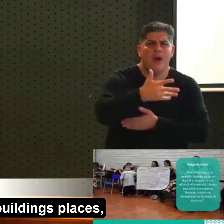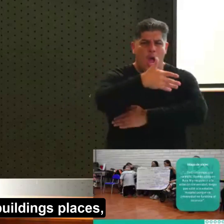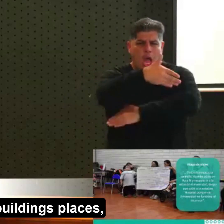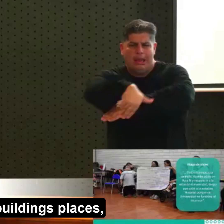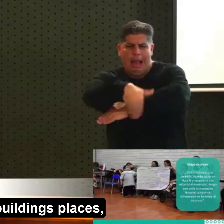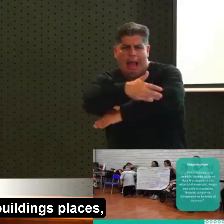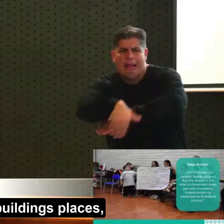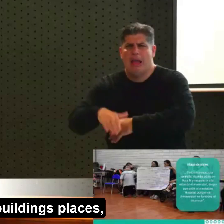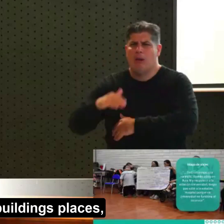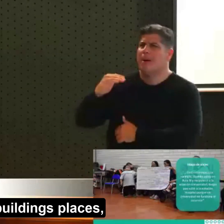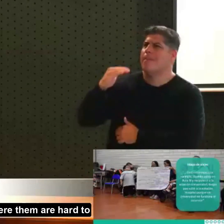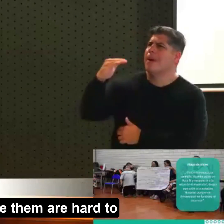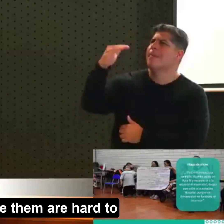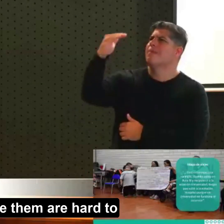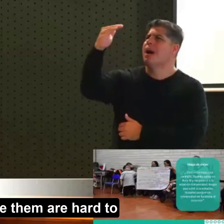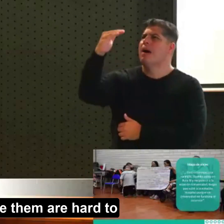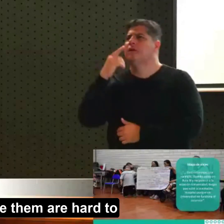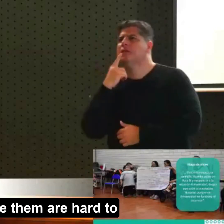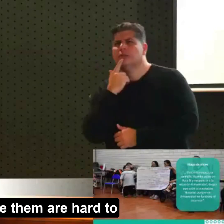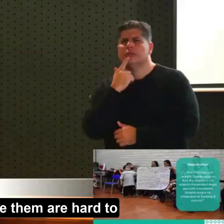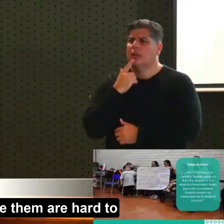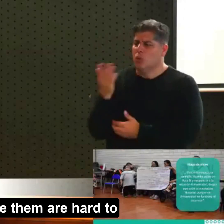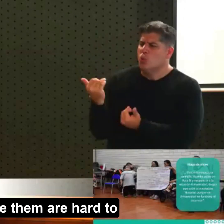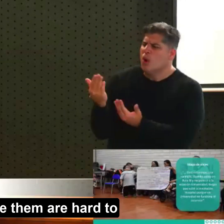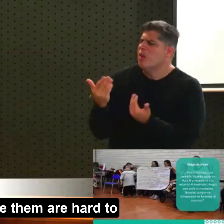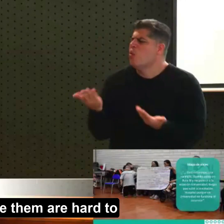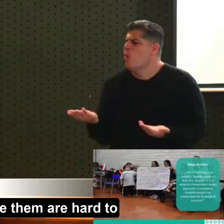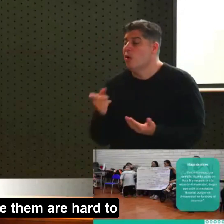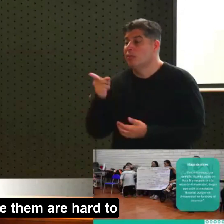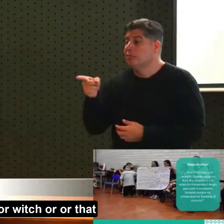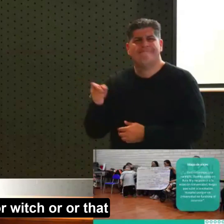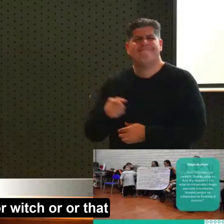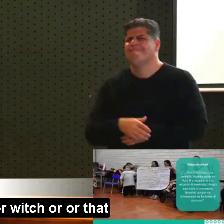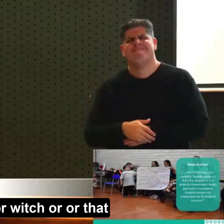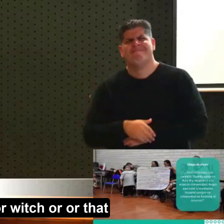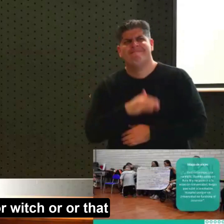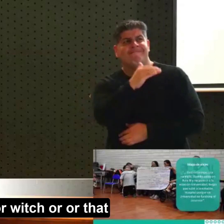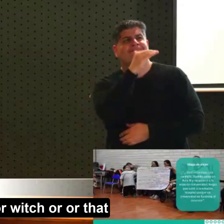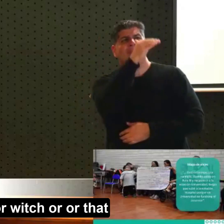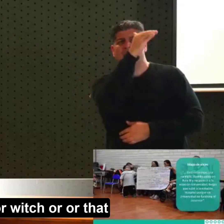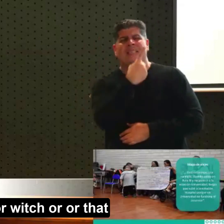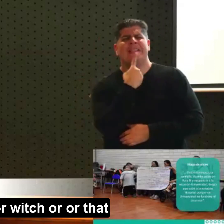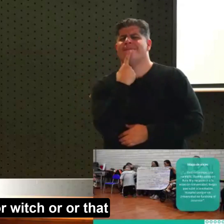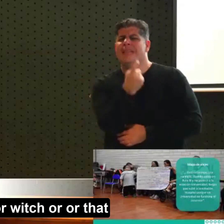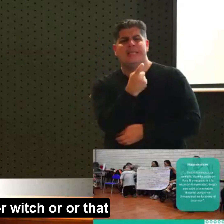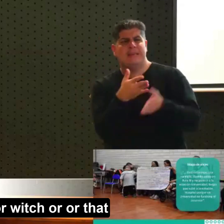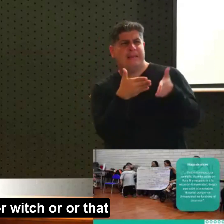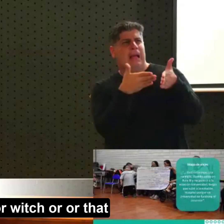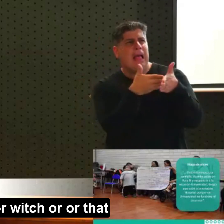buildings, places, which for them are hard to access, or